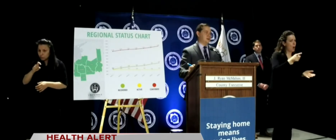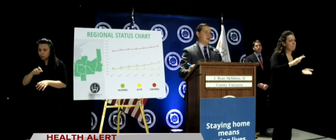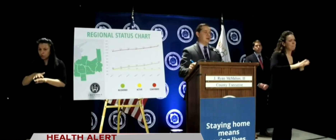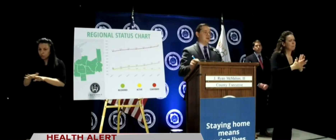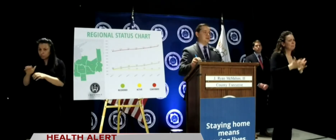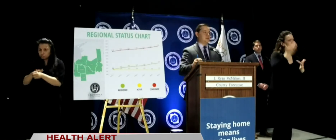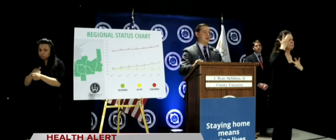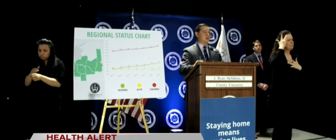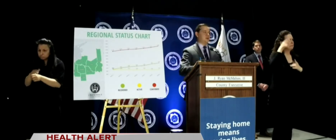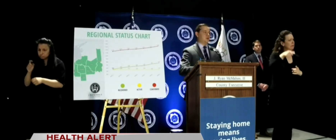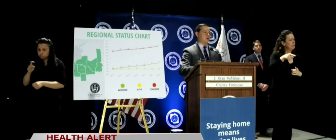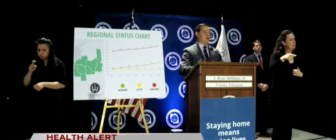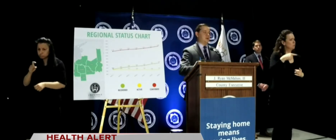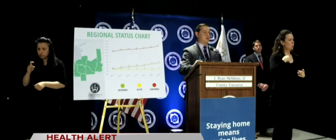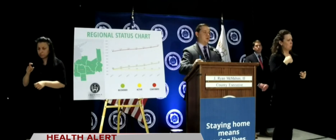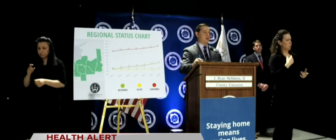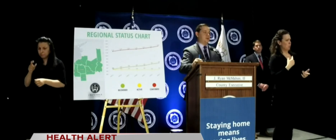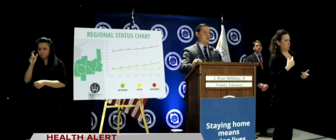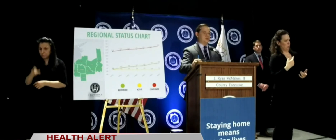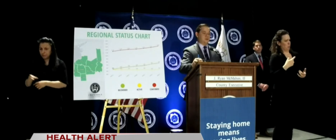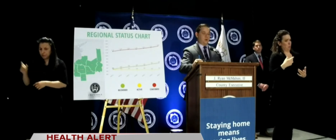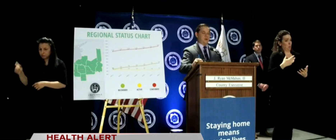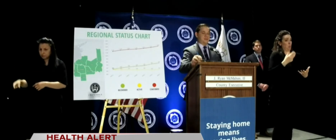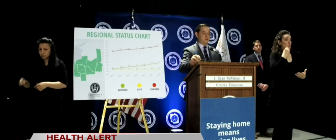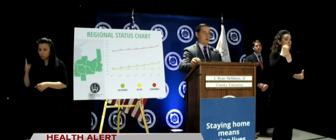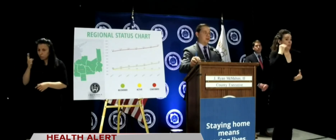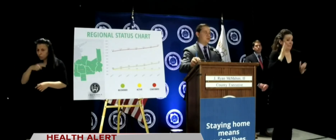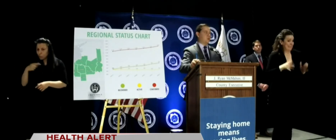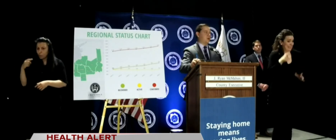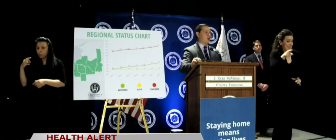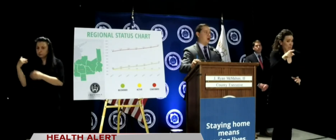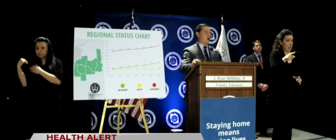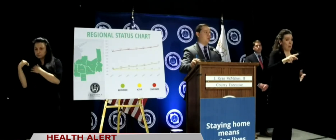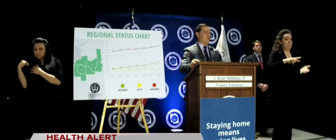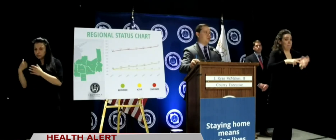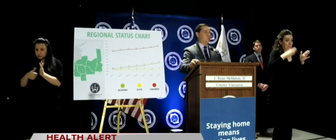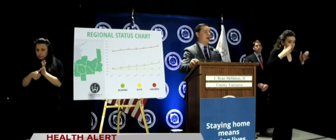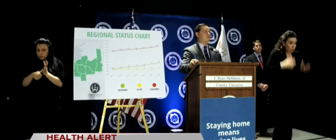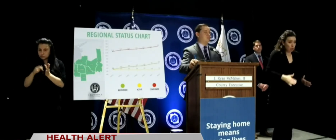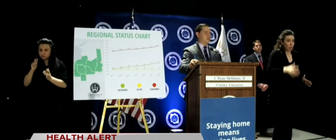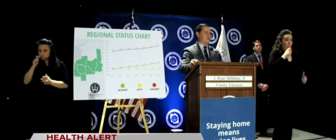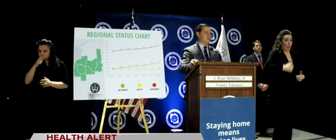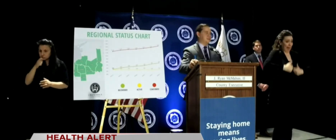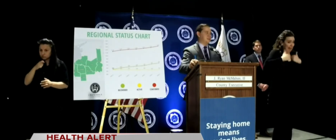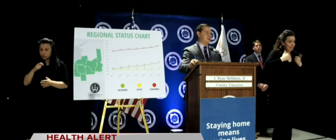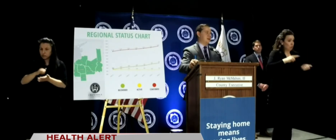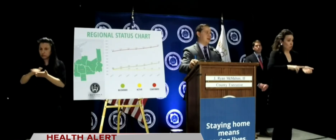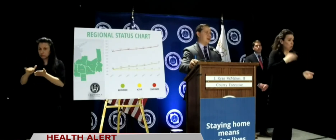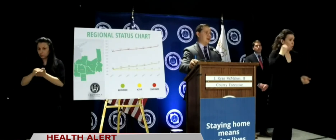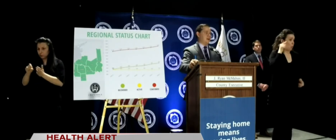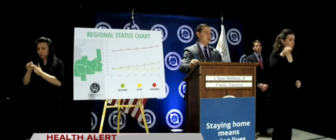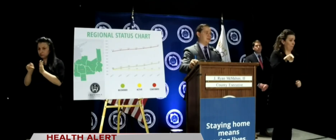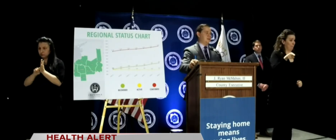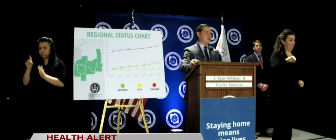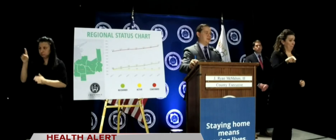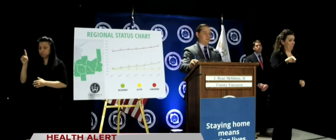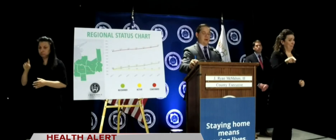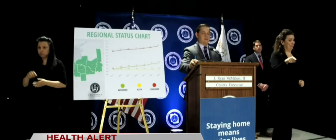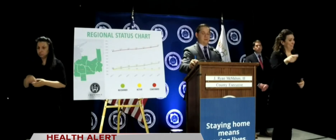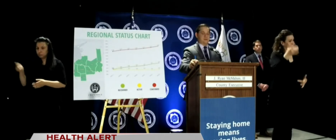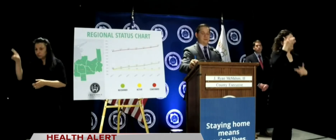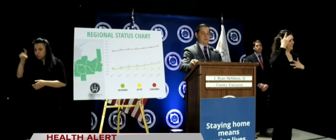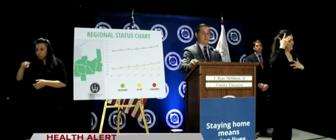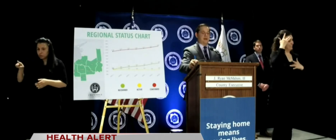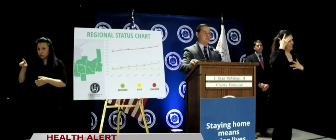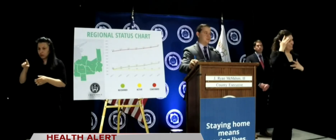residents, the state of New York is the regulatory arm over these private businesses. And the